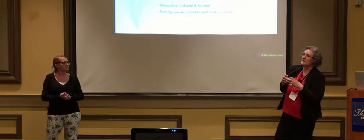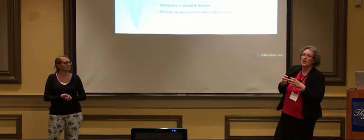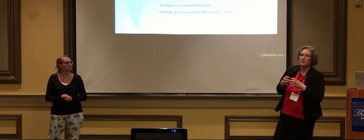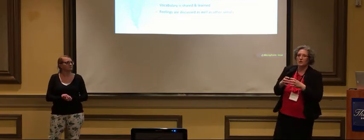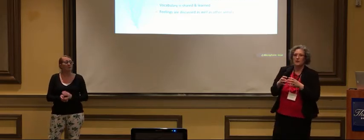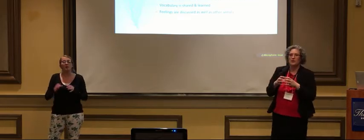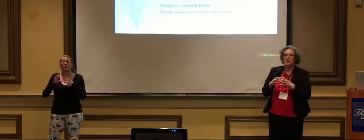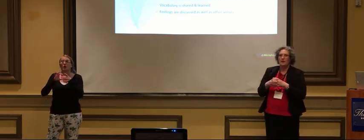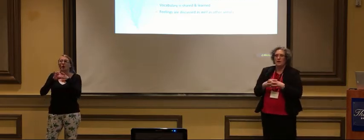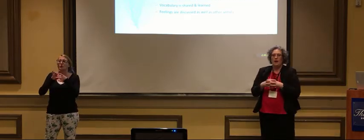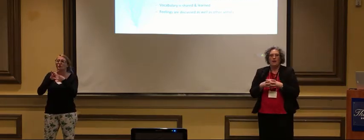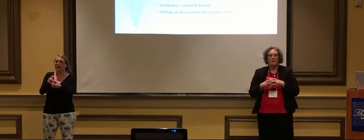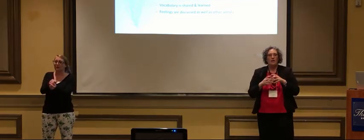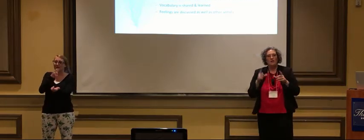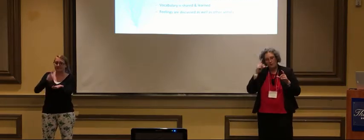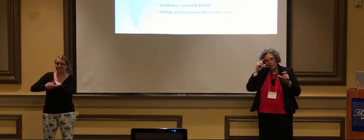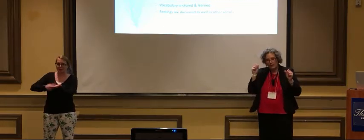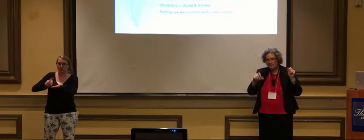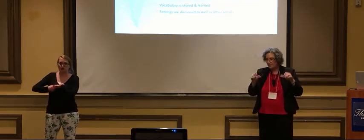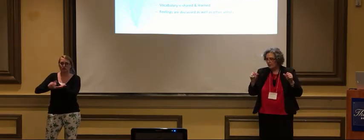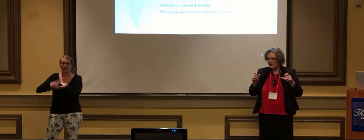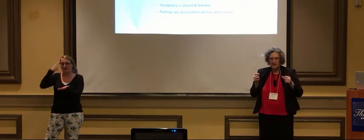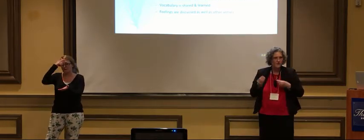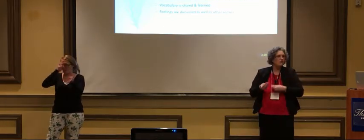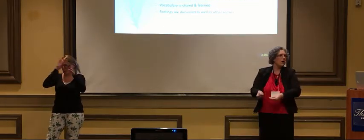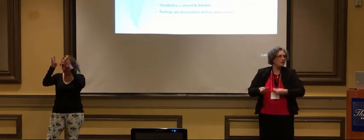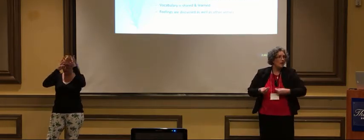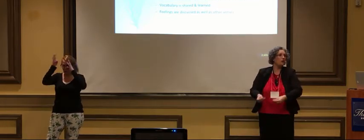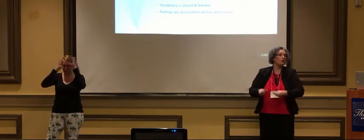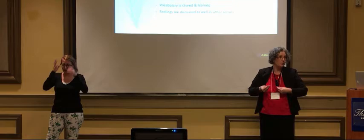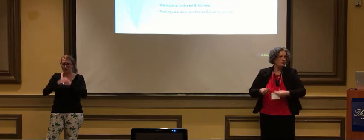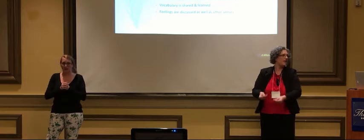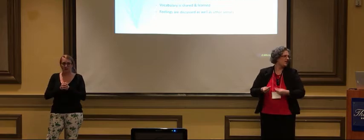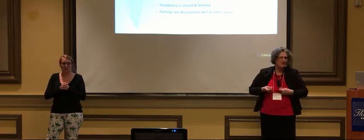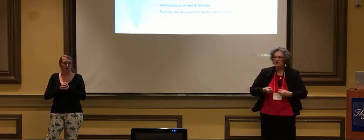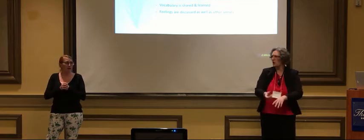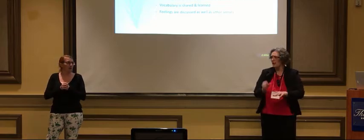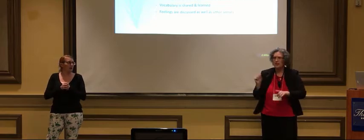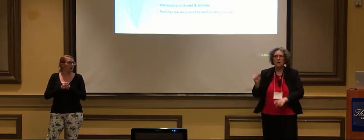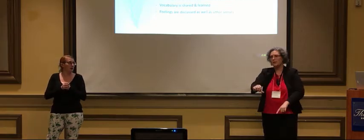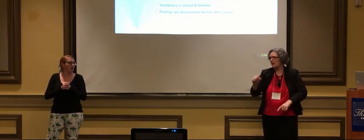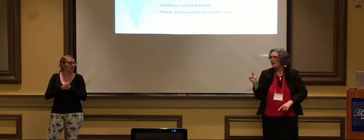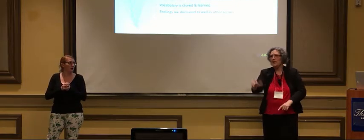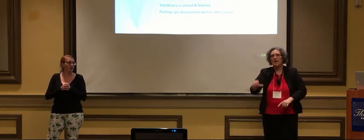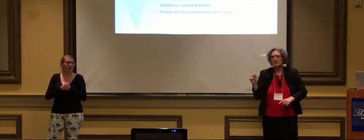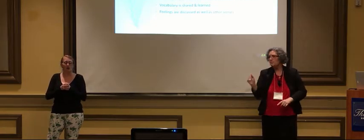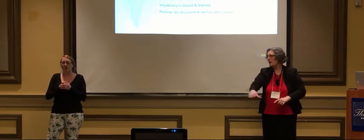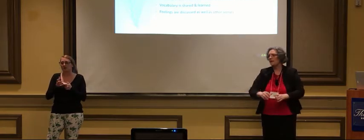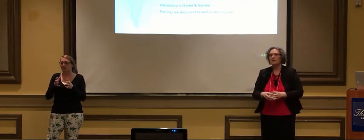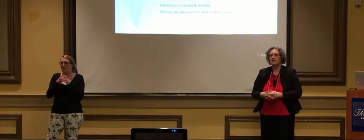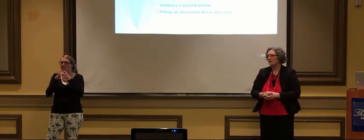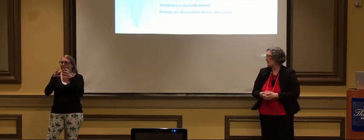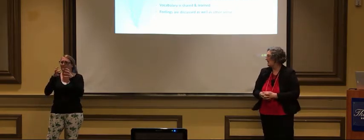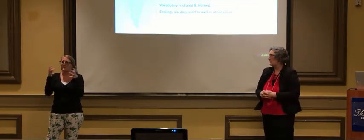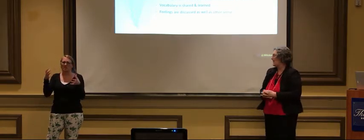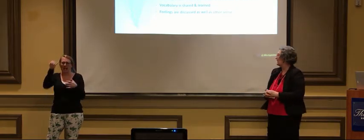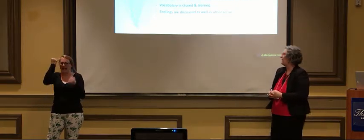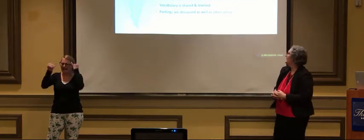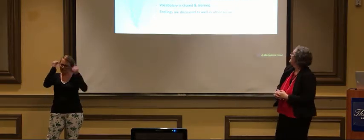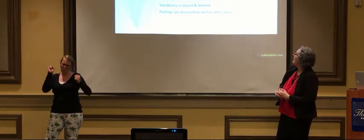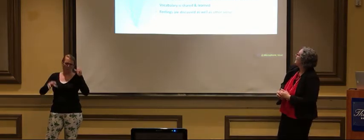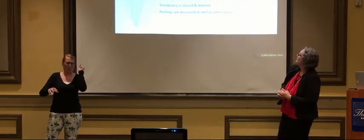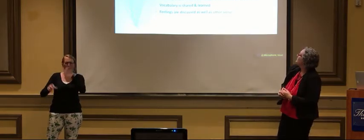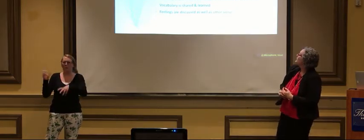Related to our discussion, for brainstorming, it's front load. It is front loading as many things as I can